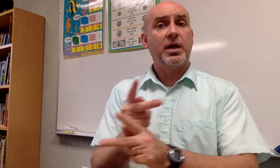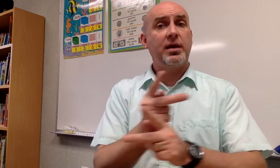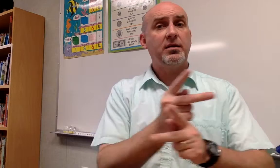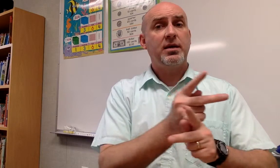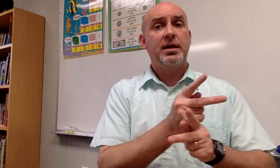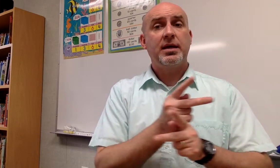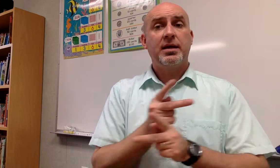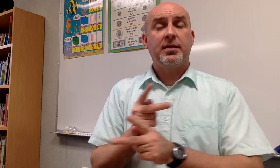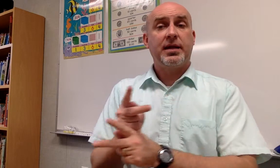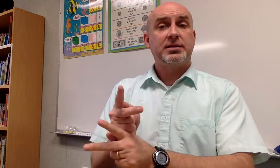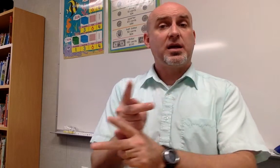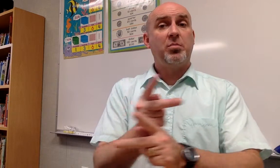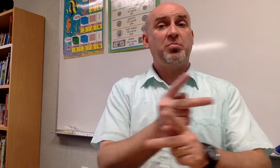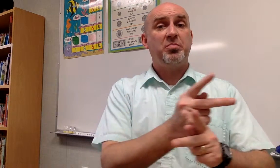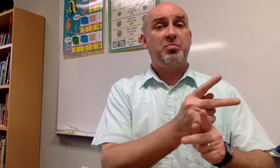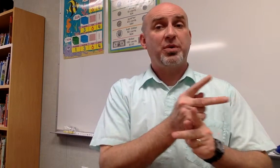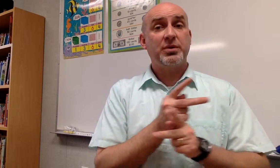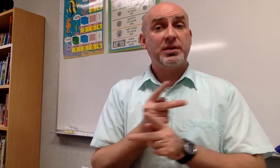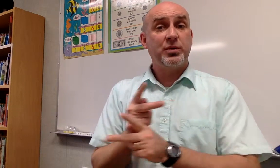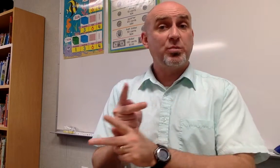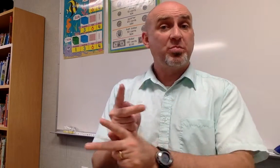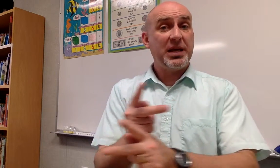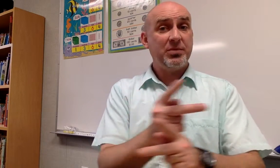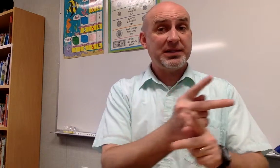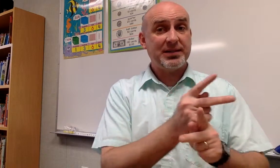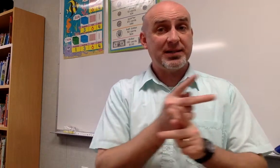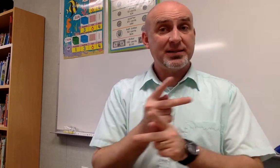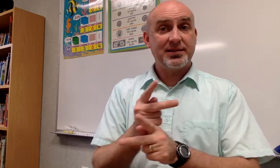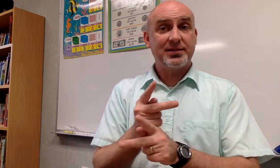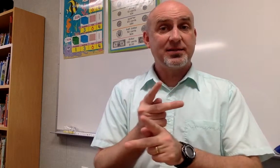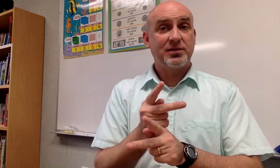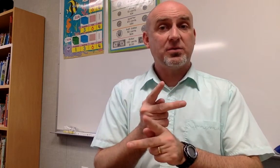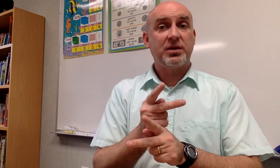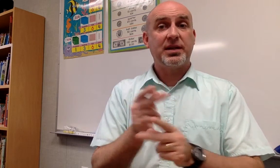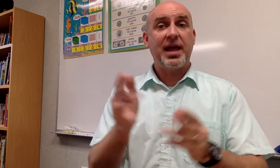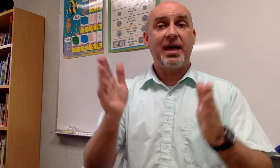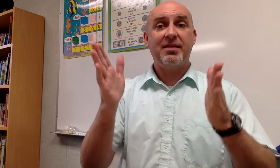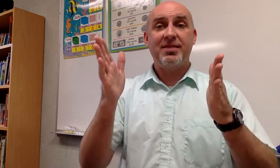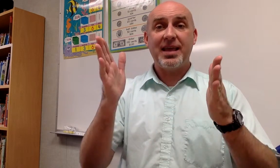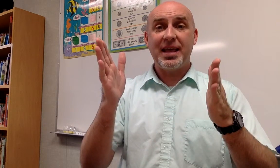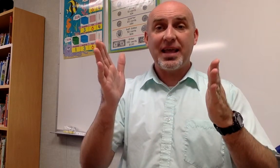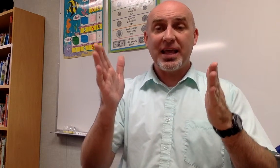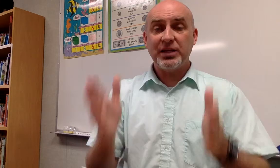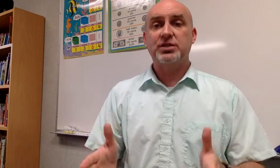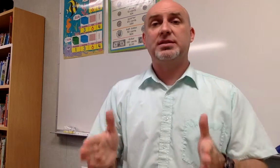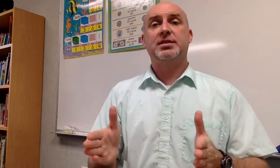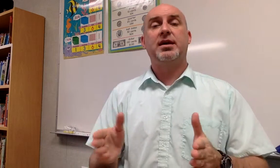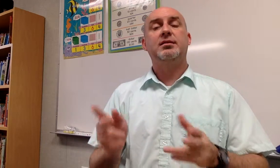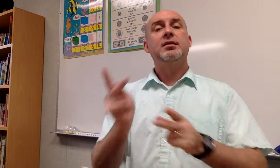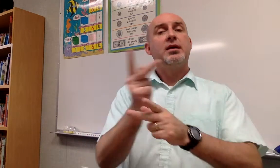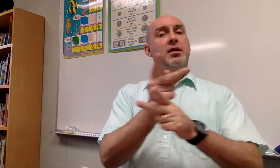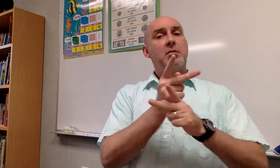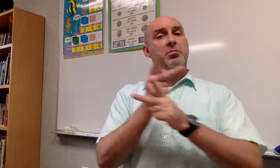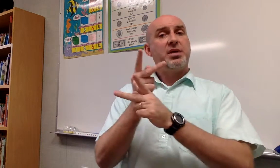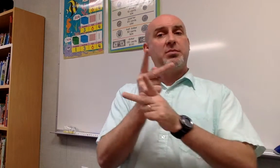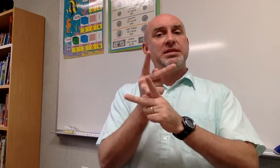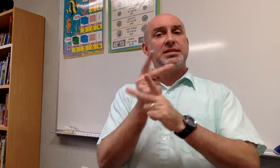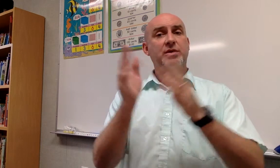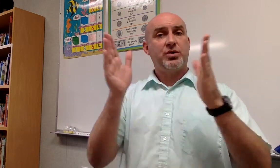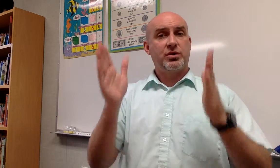Okay, that's a person who babysits, so we're going to add the agent sign. Babysitter,